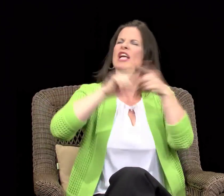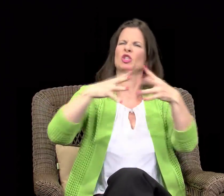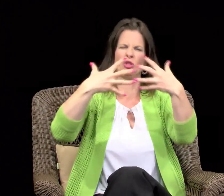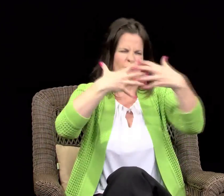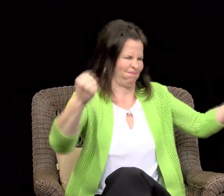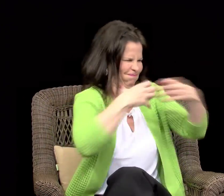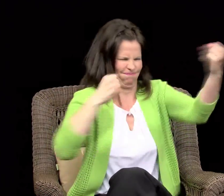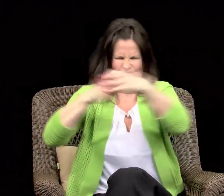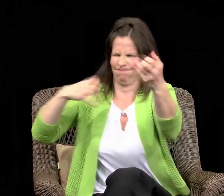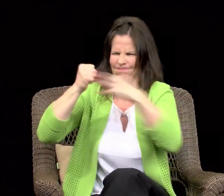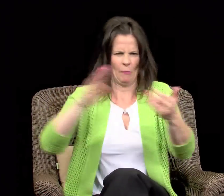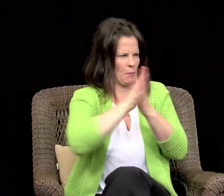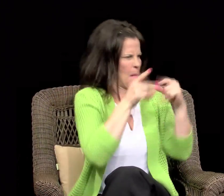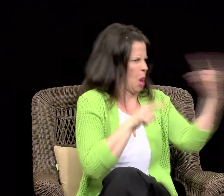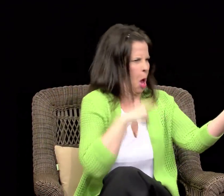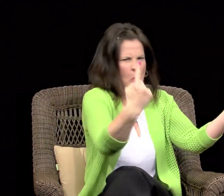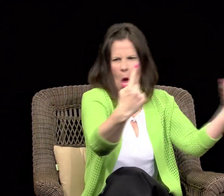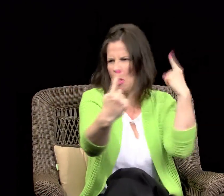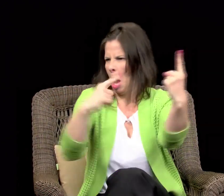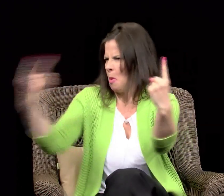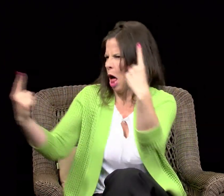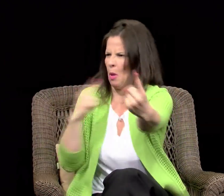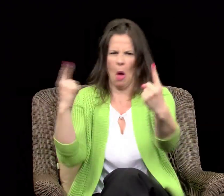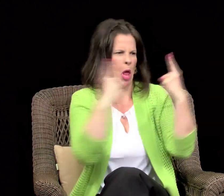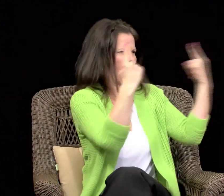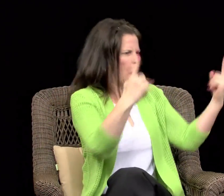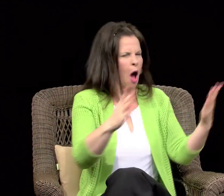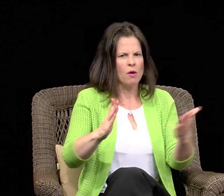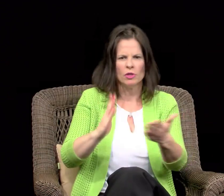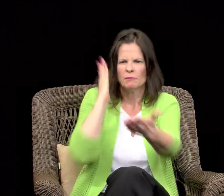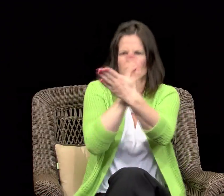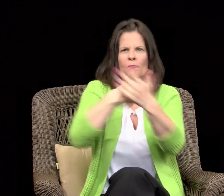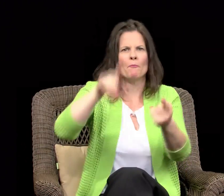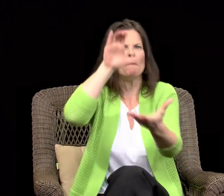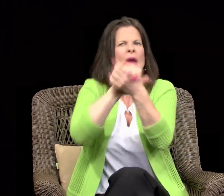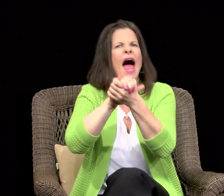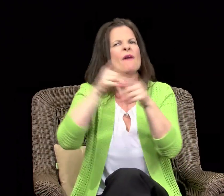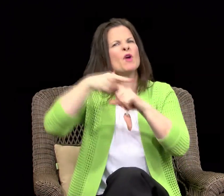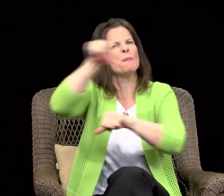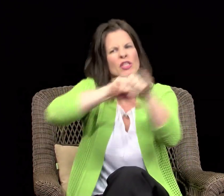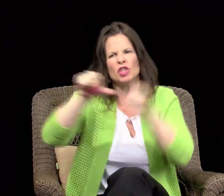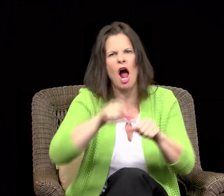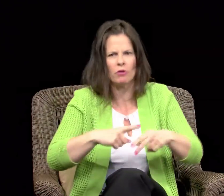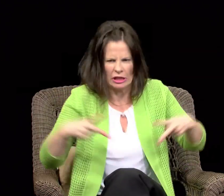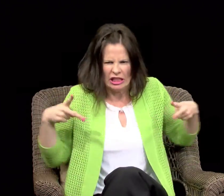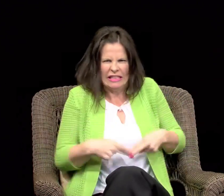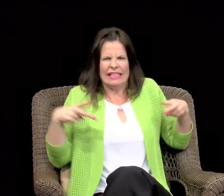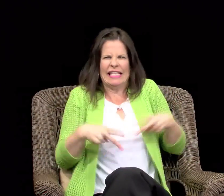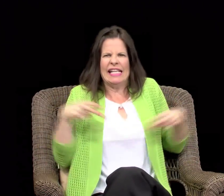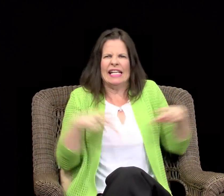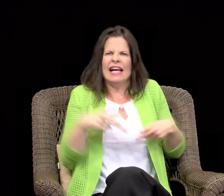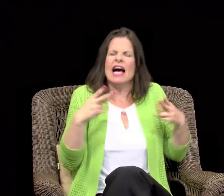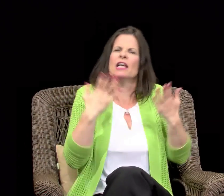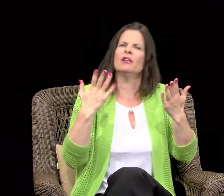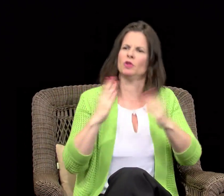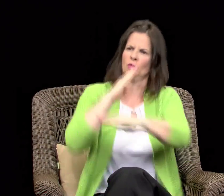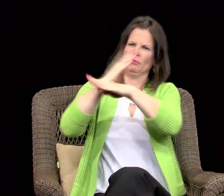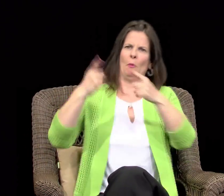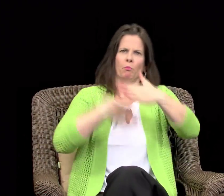The deaf, they wanted deaf people to be socially isolated. They wanted to stop them from marrying. They wanted